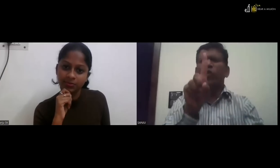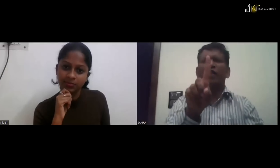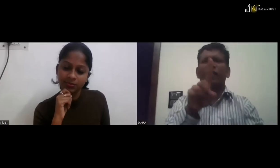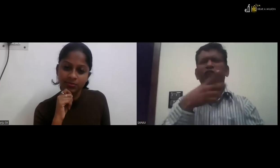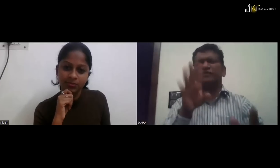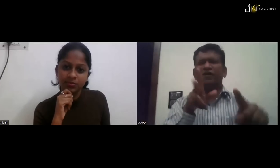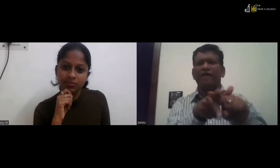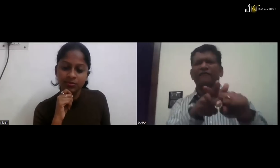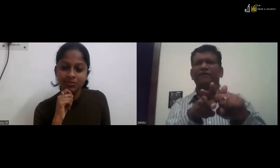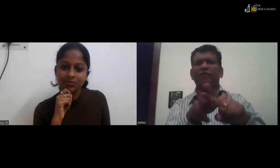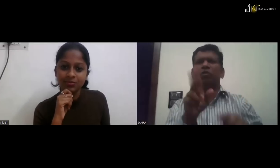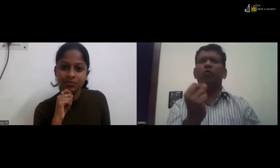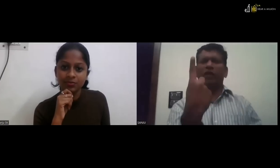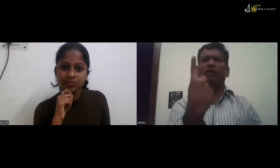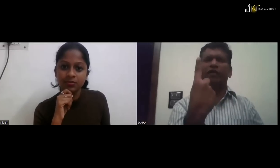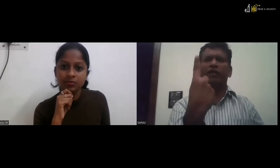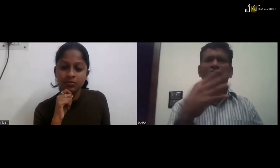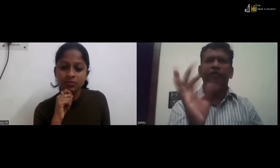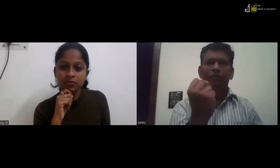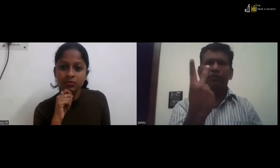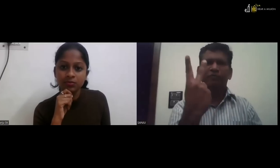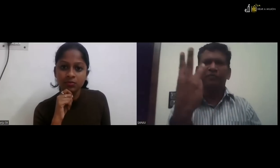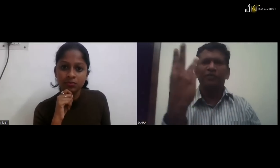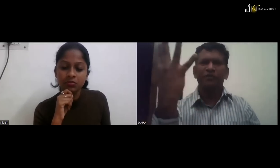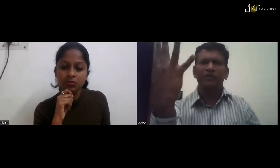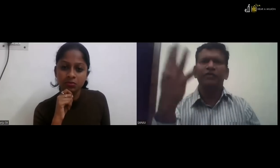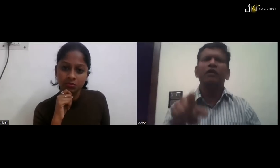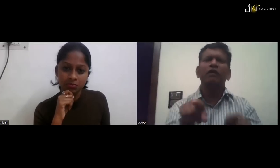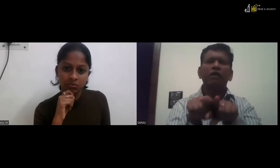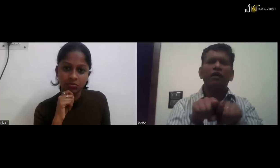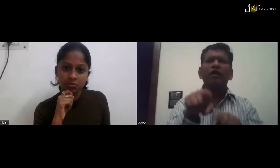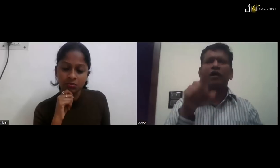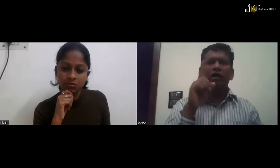over technology or something, they just can't do it.